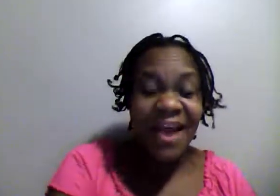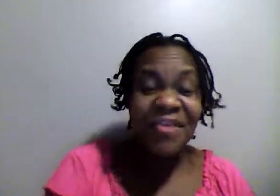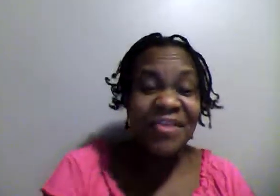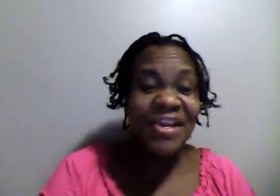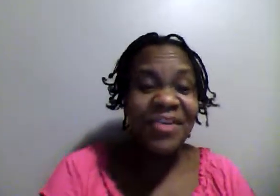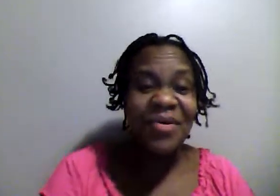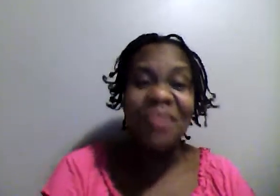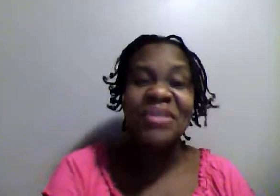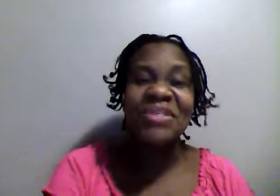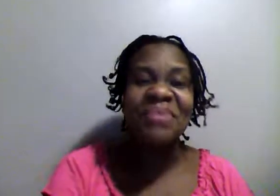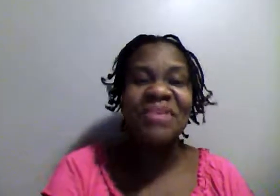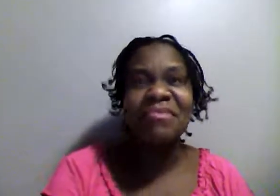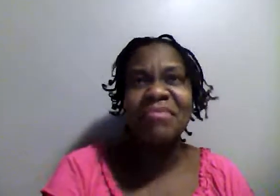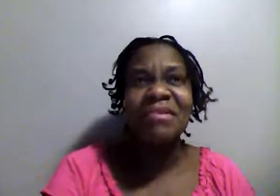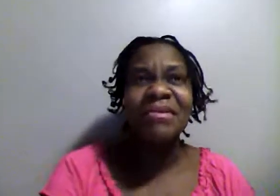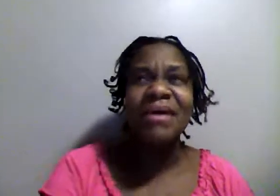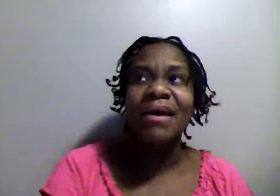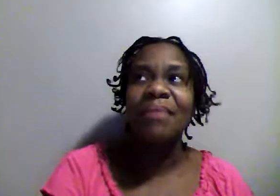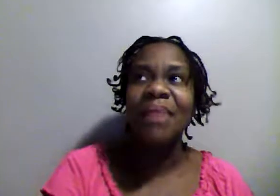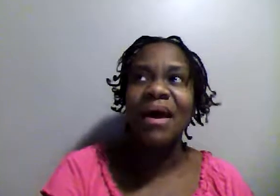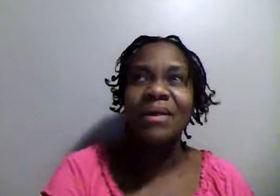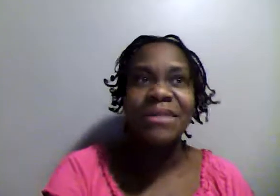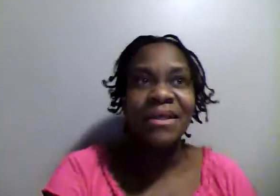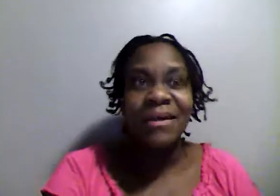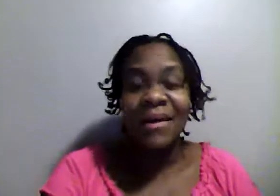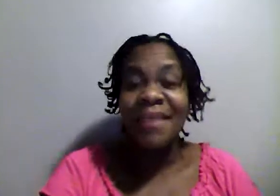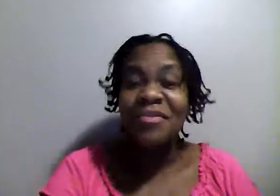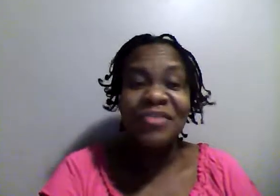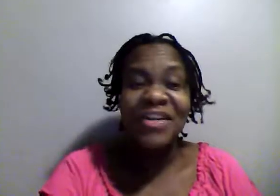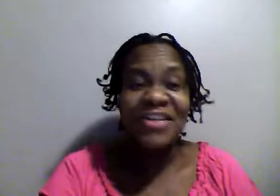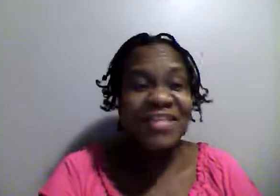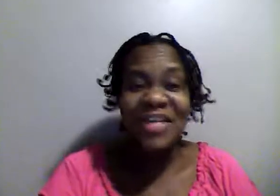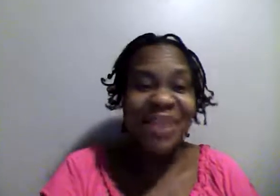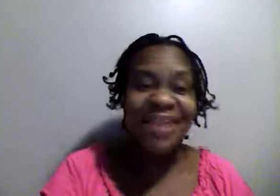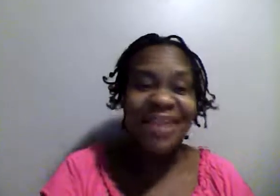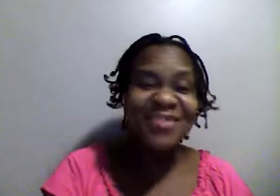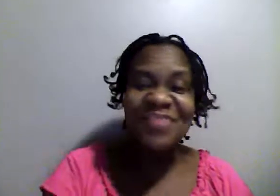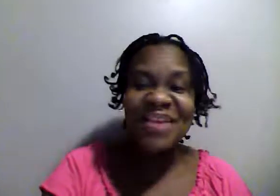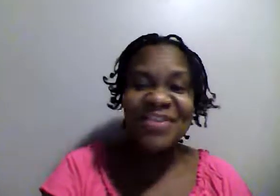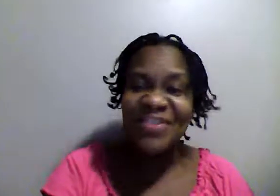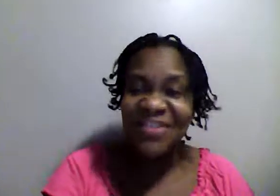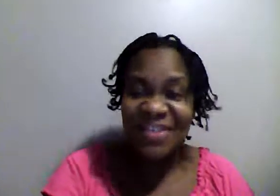really know how much tomato I plant. I usually just keep planting tomatoes just